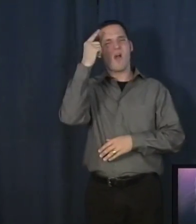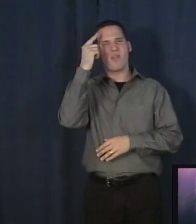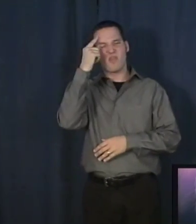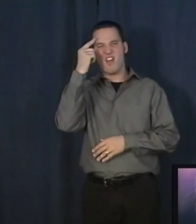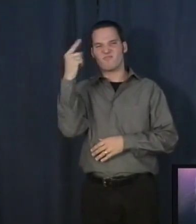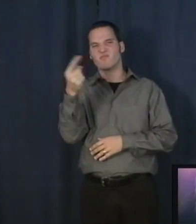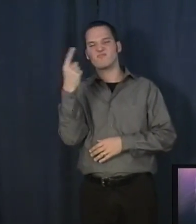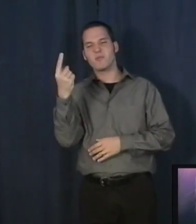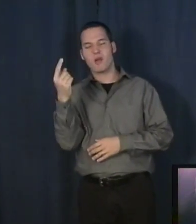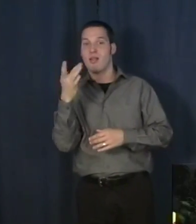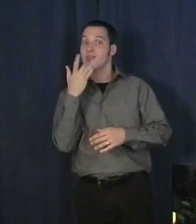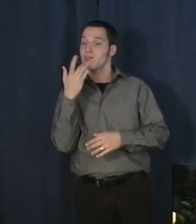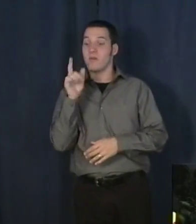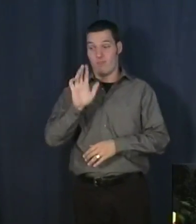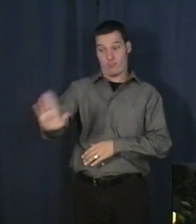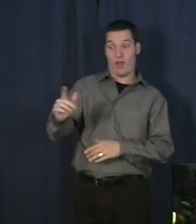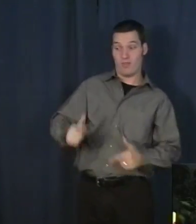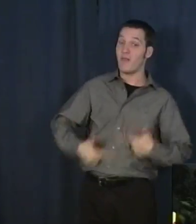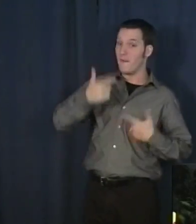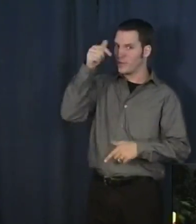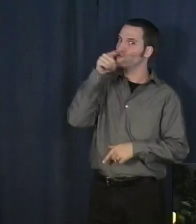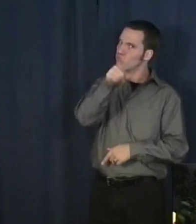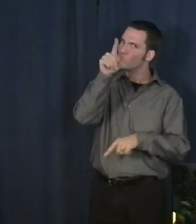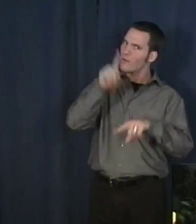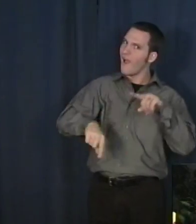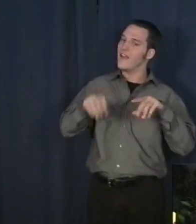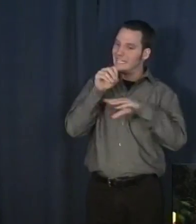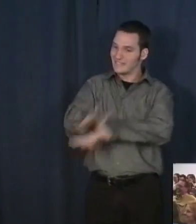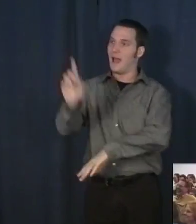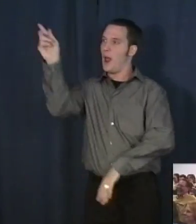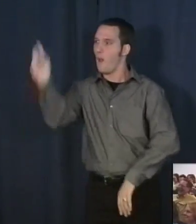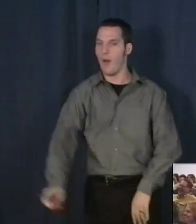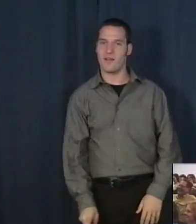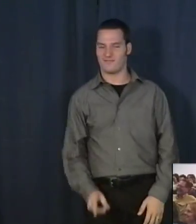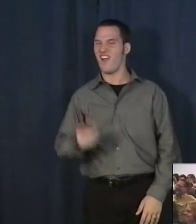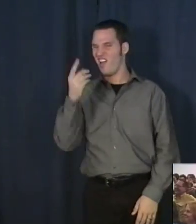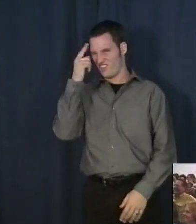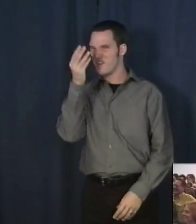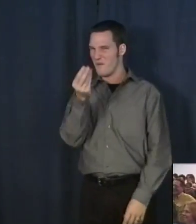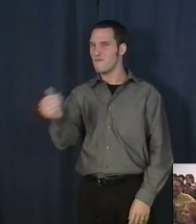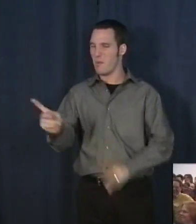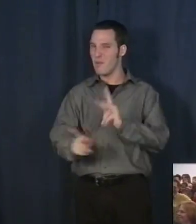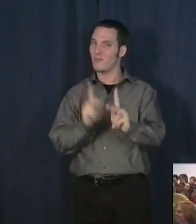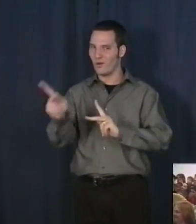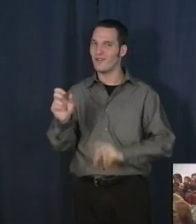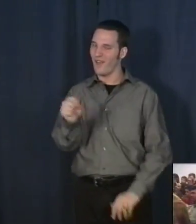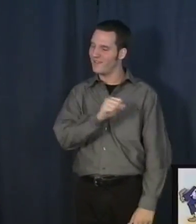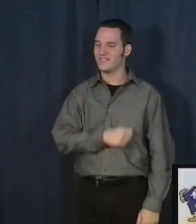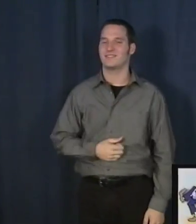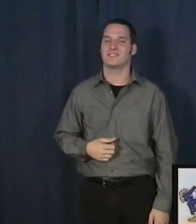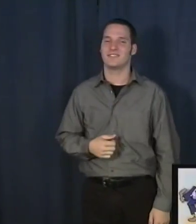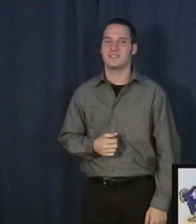How many of you can think of somebody that's lucky to be alive because you can't send the lightnings? I can think of several, yes sir.